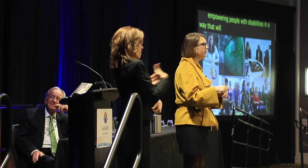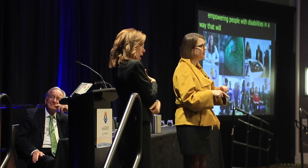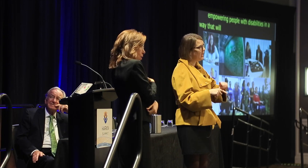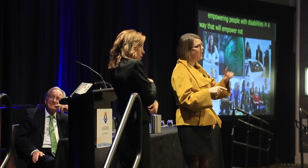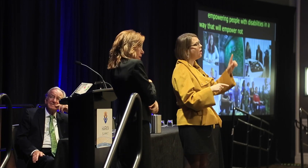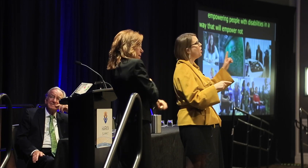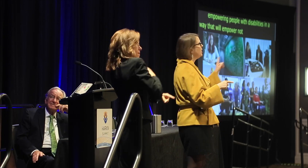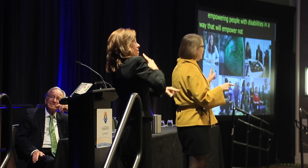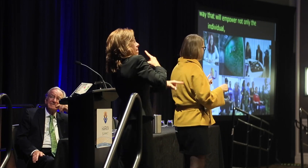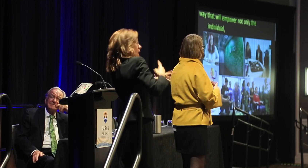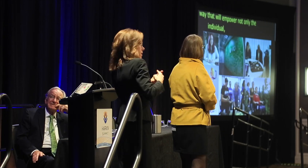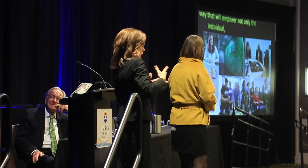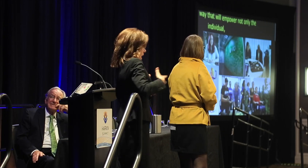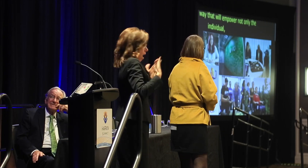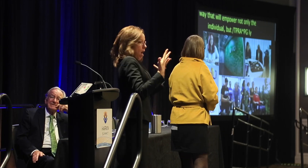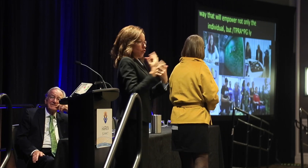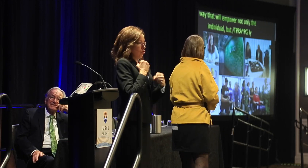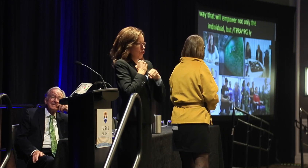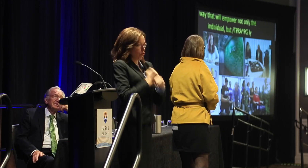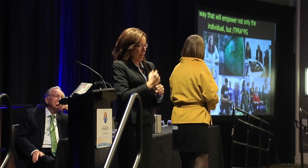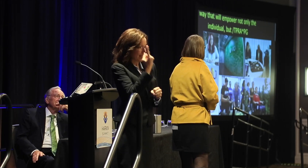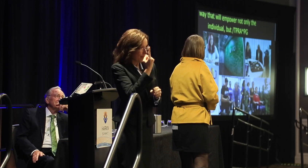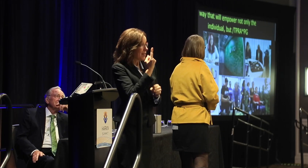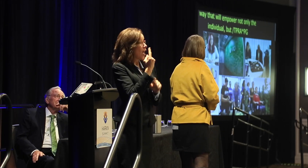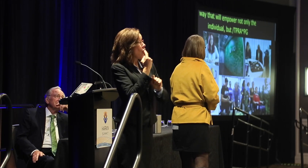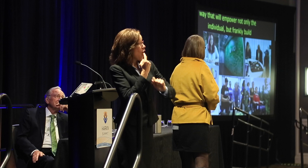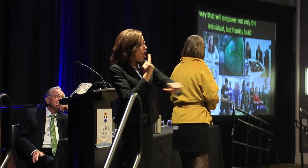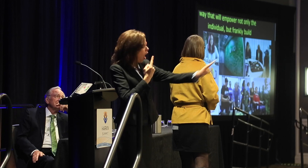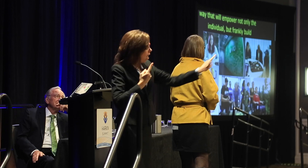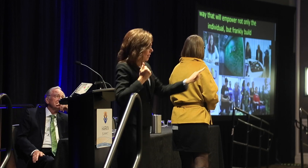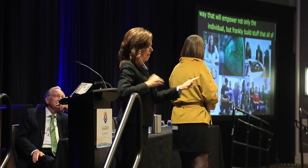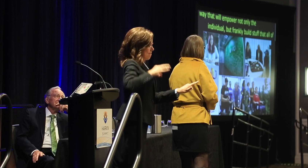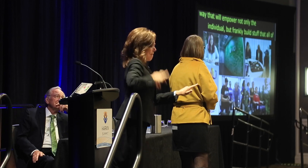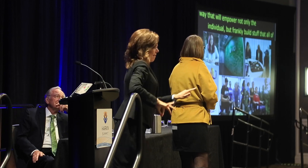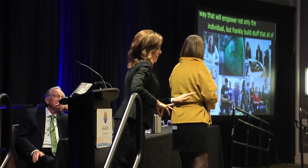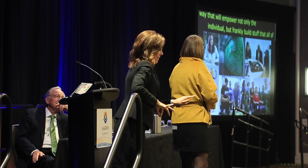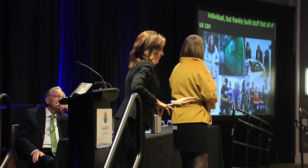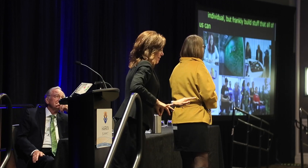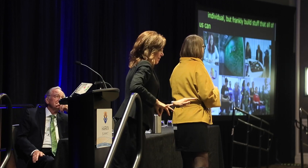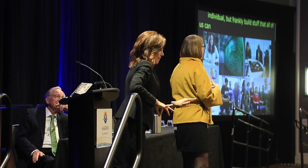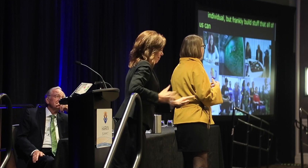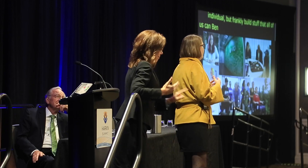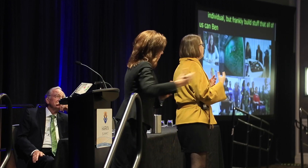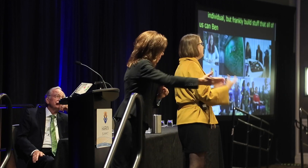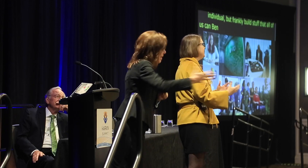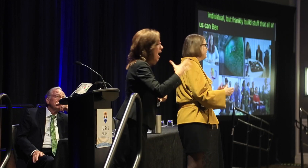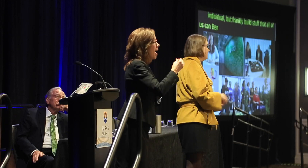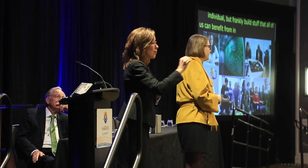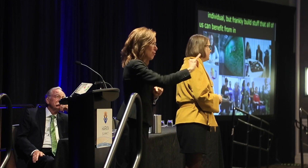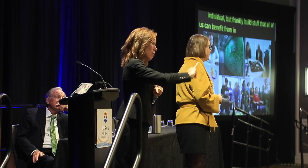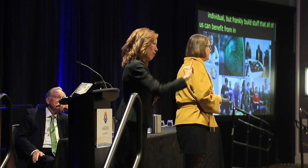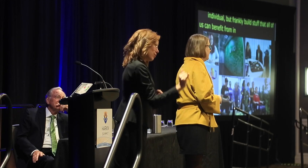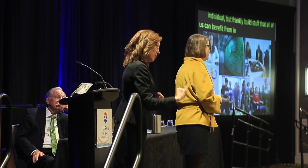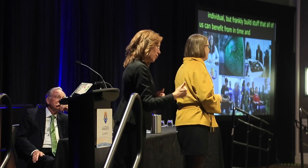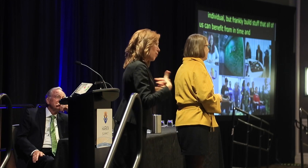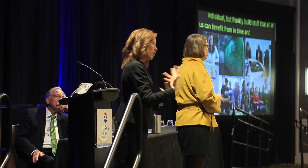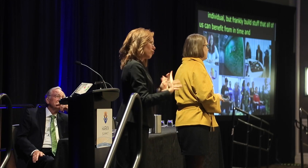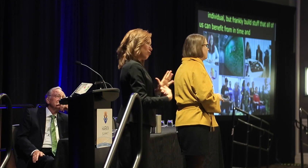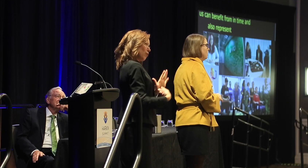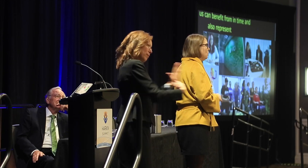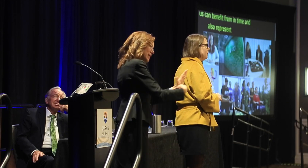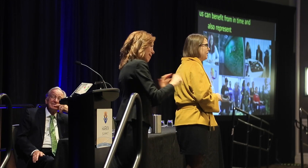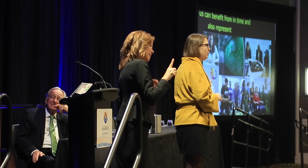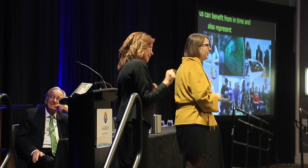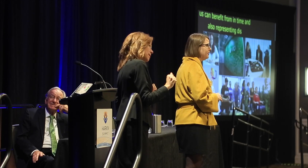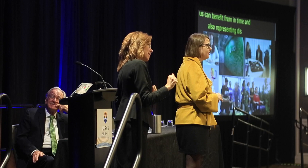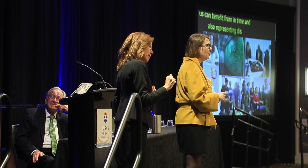build stuff that all of us can benefit from in time. And also representing disability as we